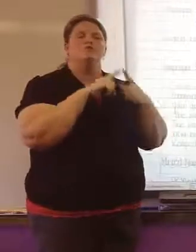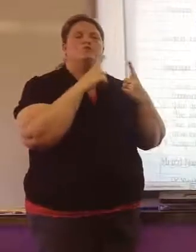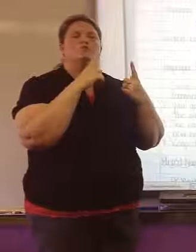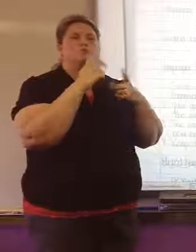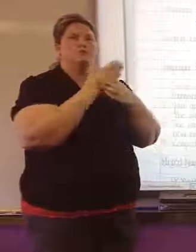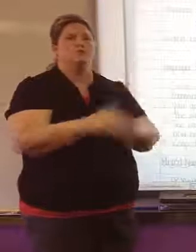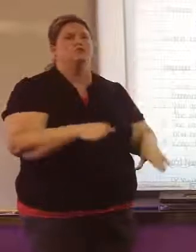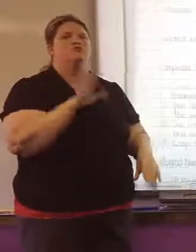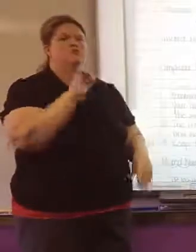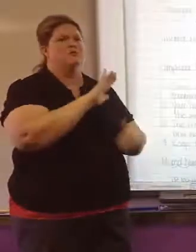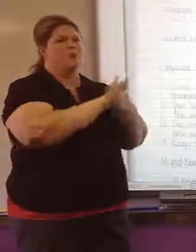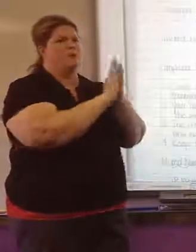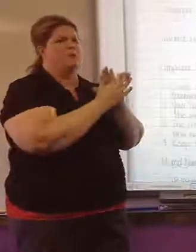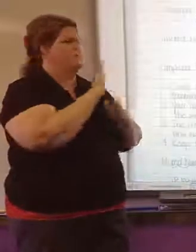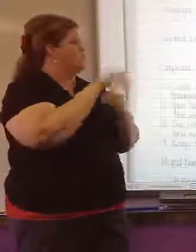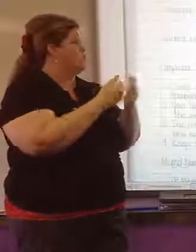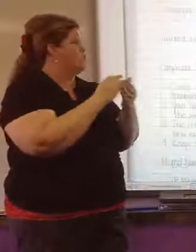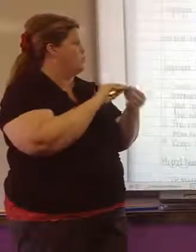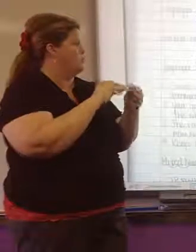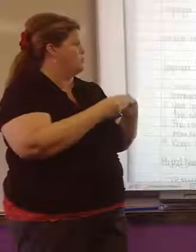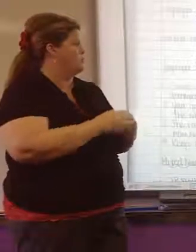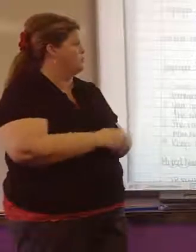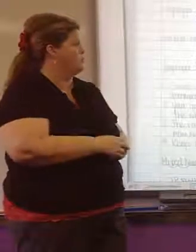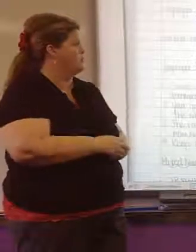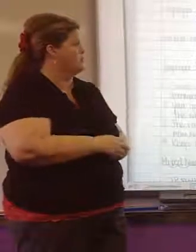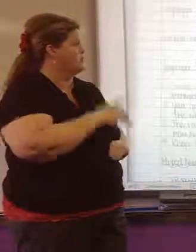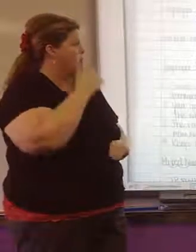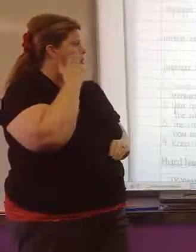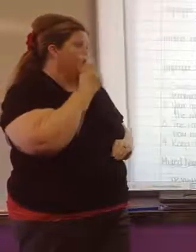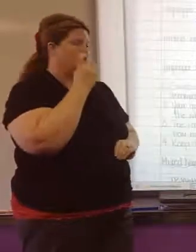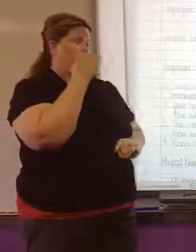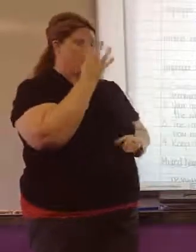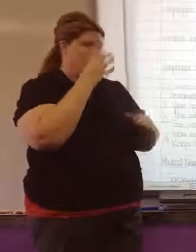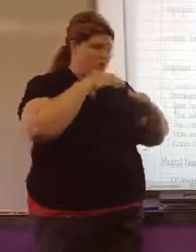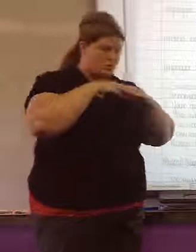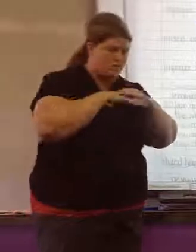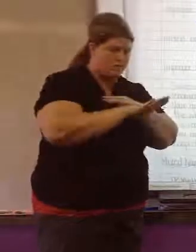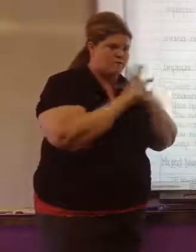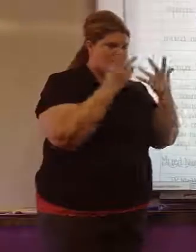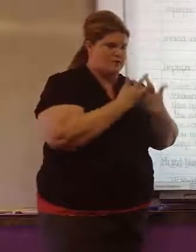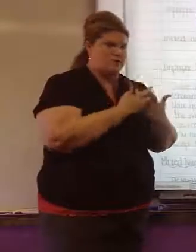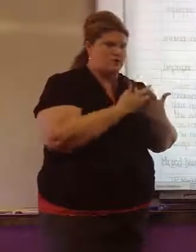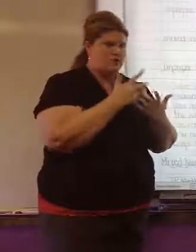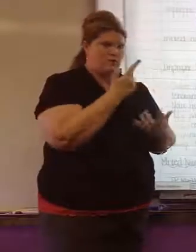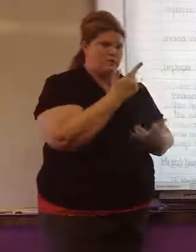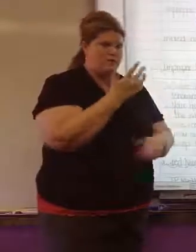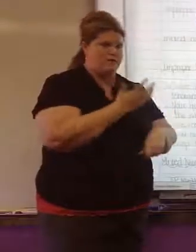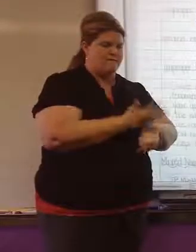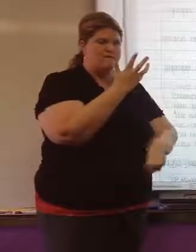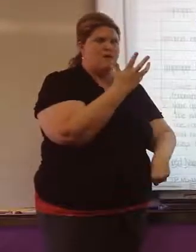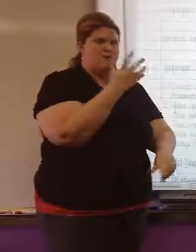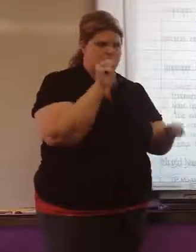becomes the whole number. Because 4 will fit into 21 5